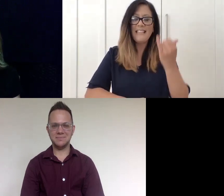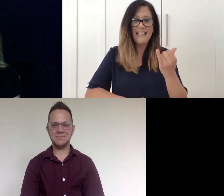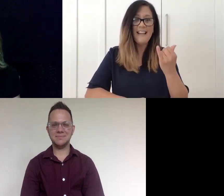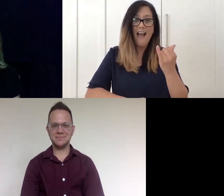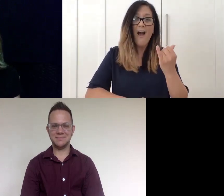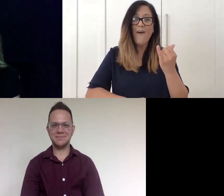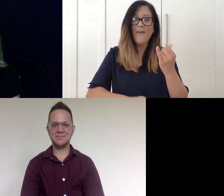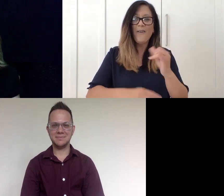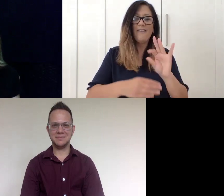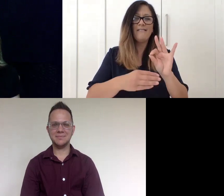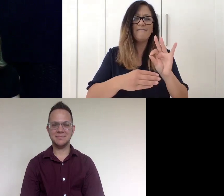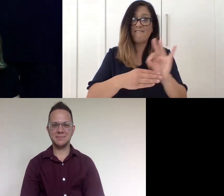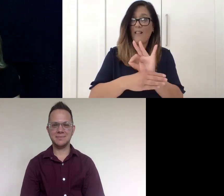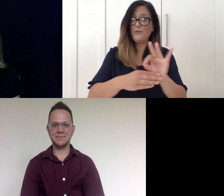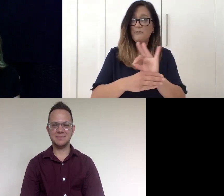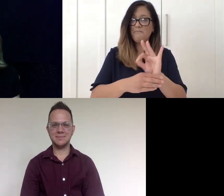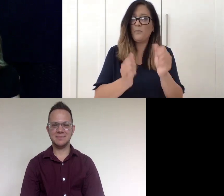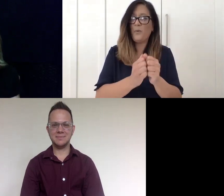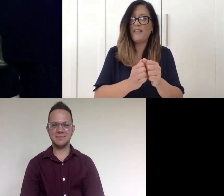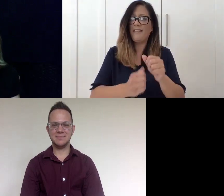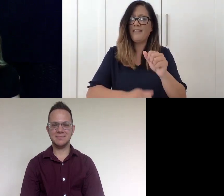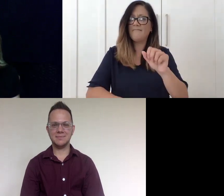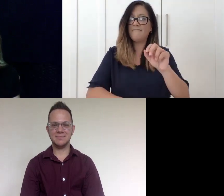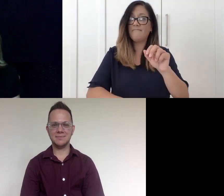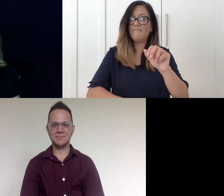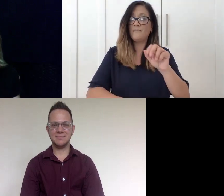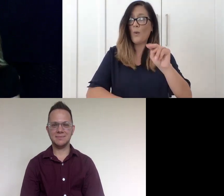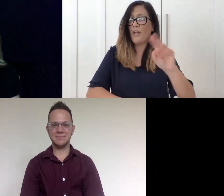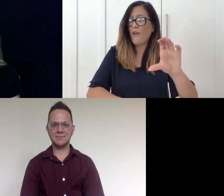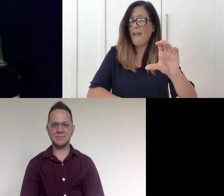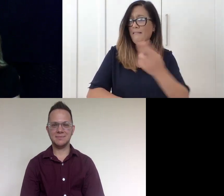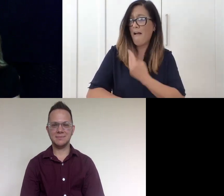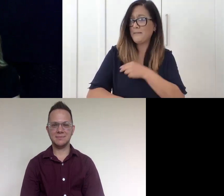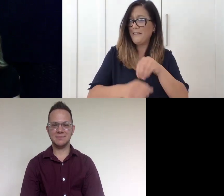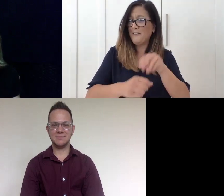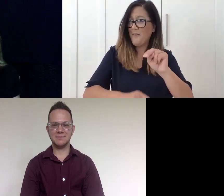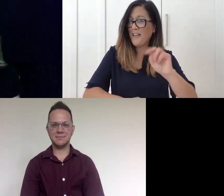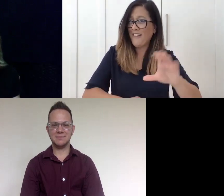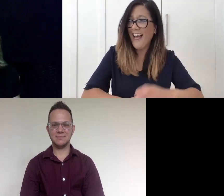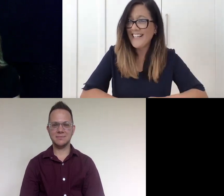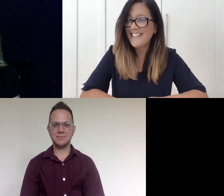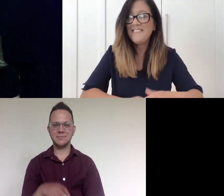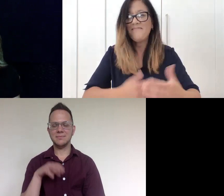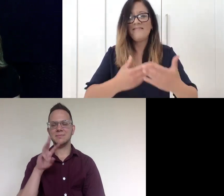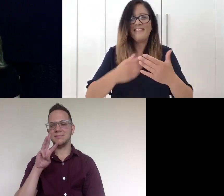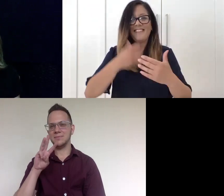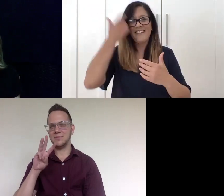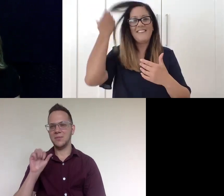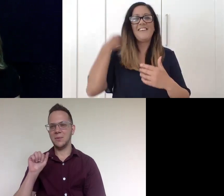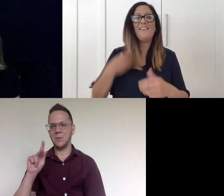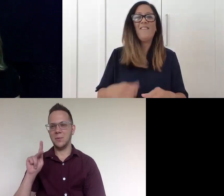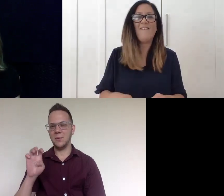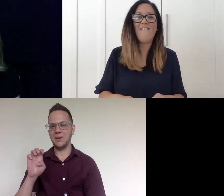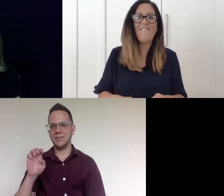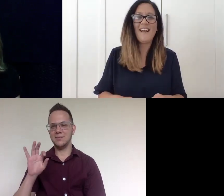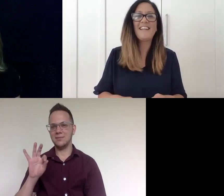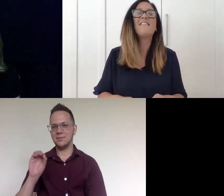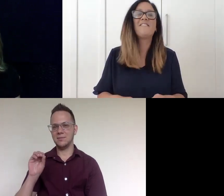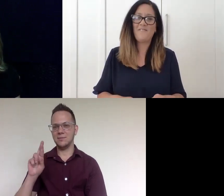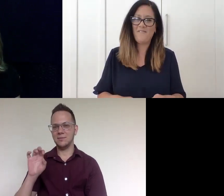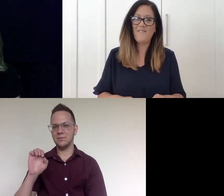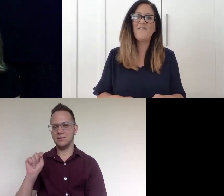at UMass Boston Medical Center and is now doing a fellowship with North Carolina Hospital.